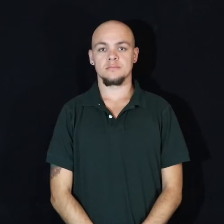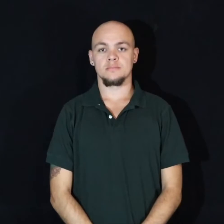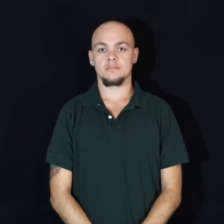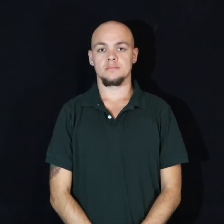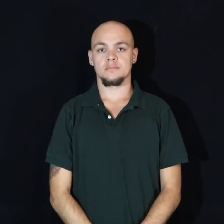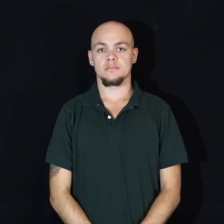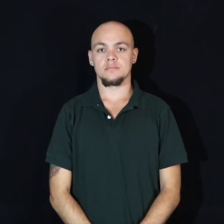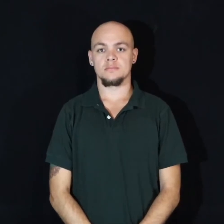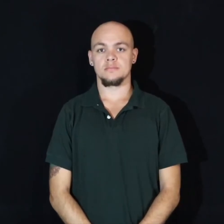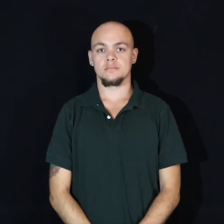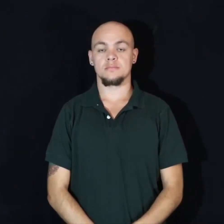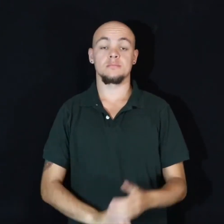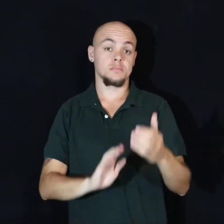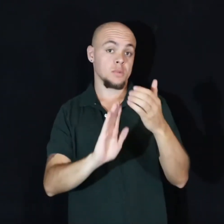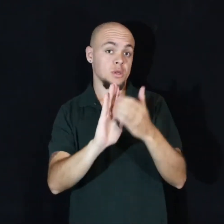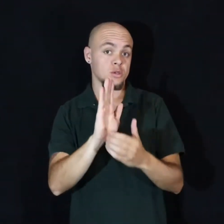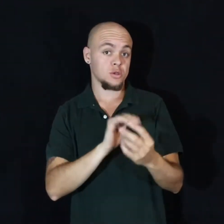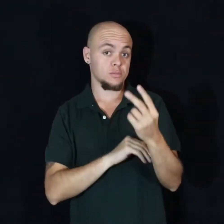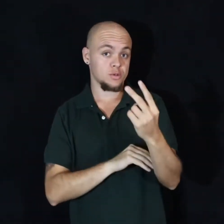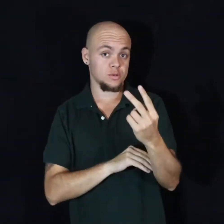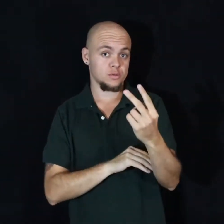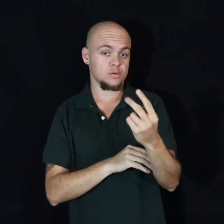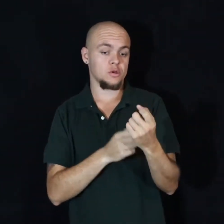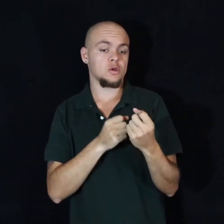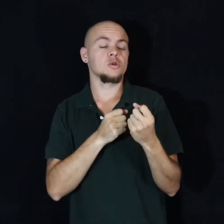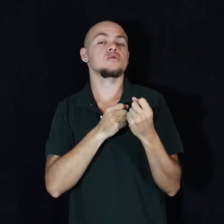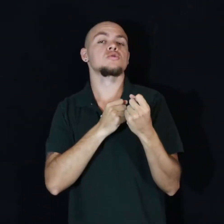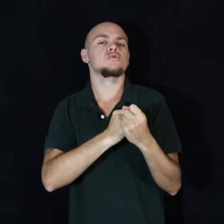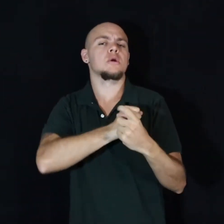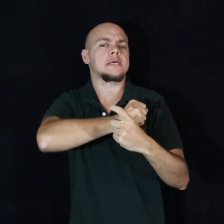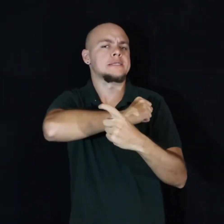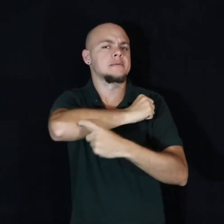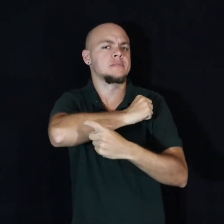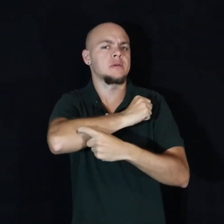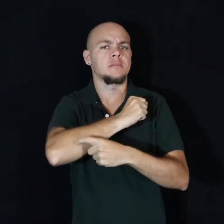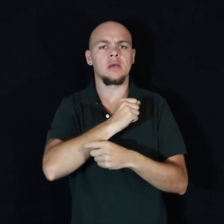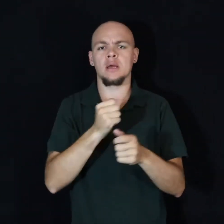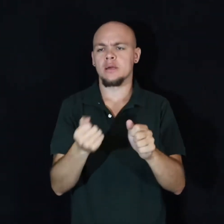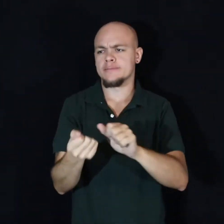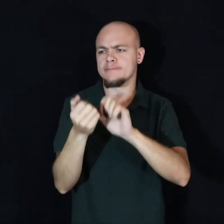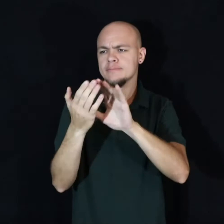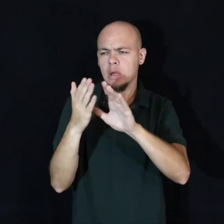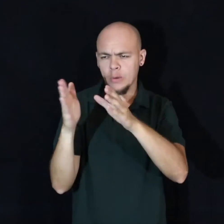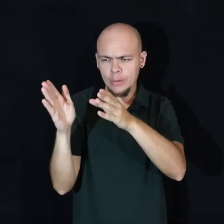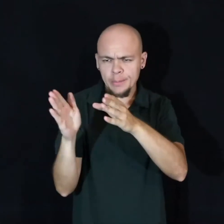Chapter 2. Strong Temptations, Strategic Movements, the Innocents Beguiled.